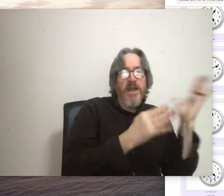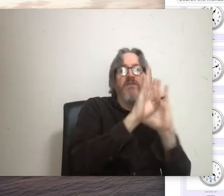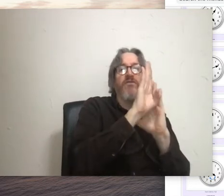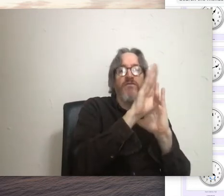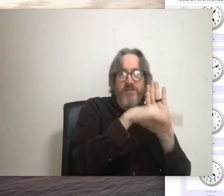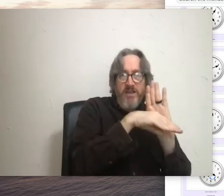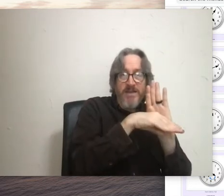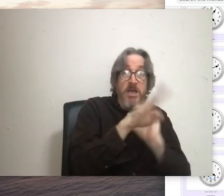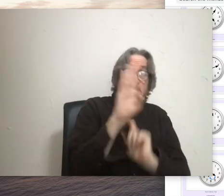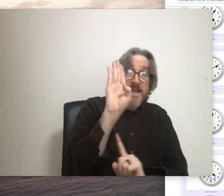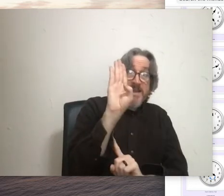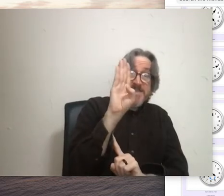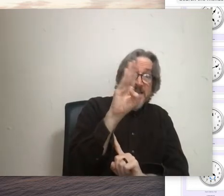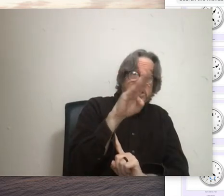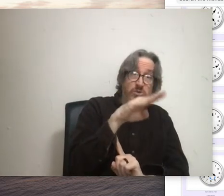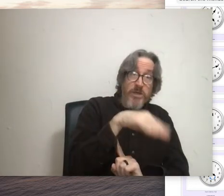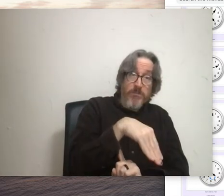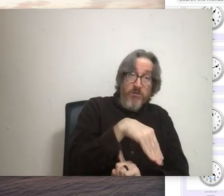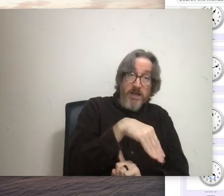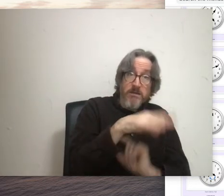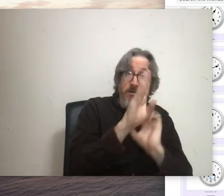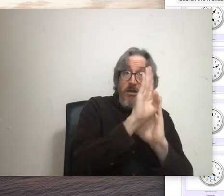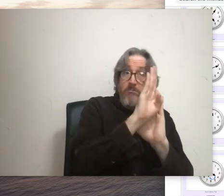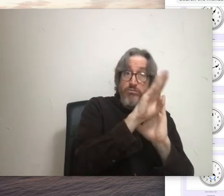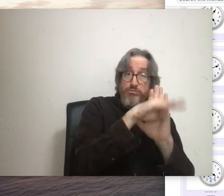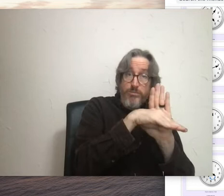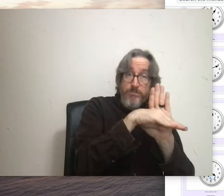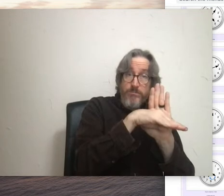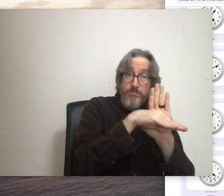I waited for 15 minutes. Again, it's that sweep, right?